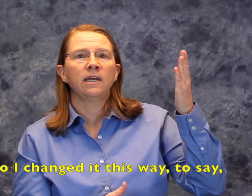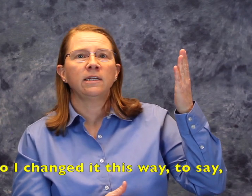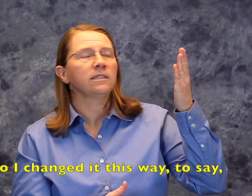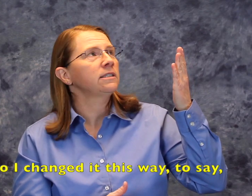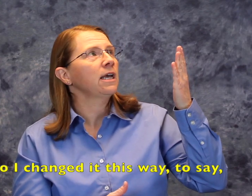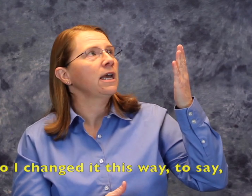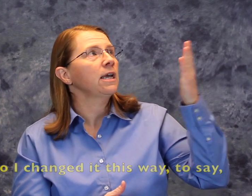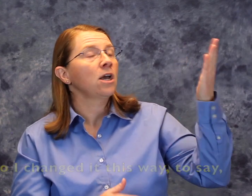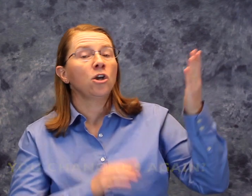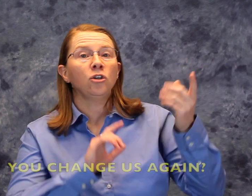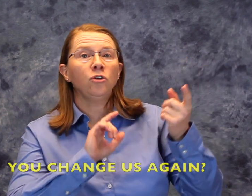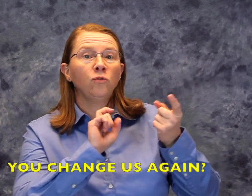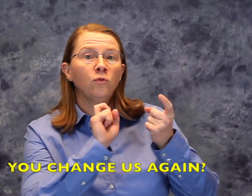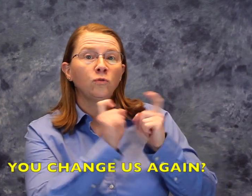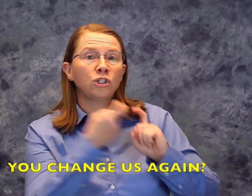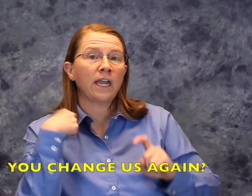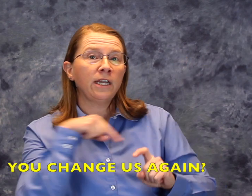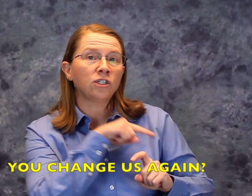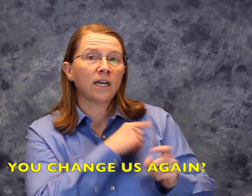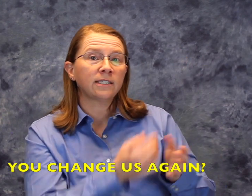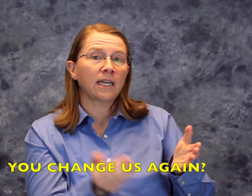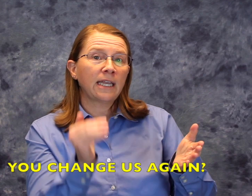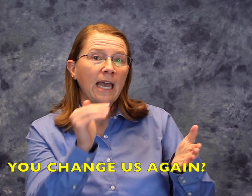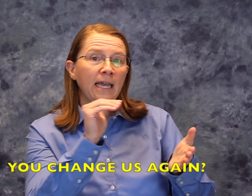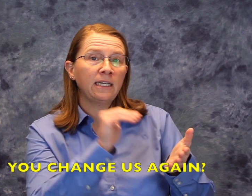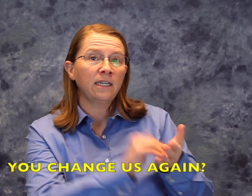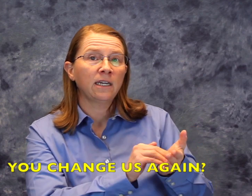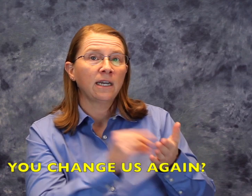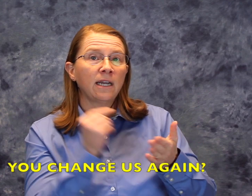to say, "You change us again."